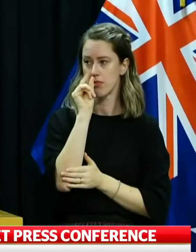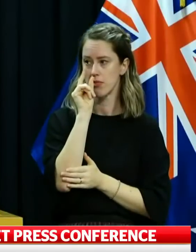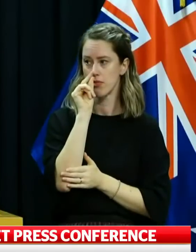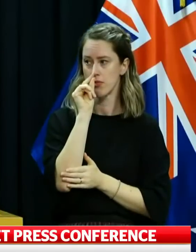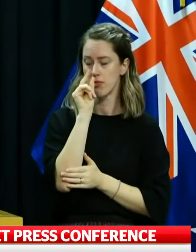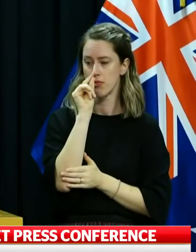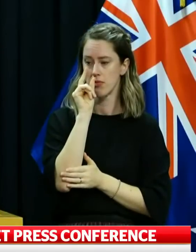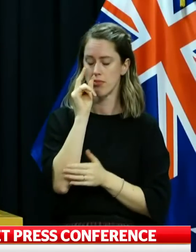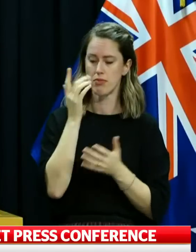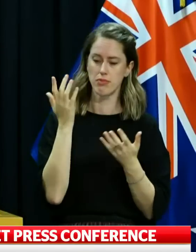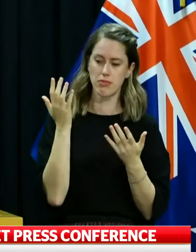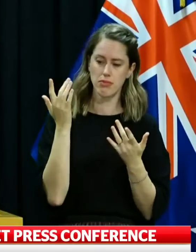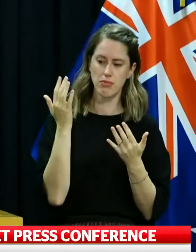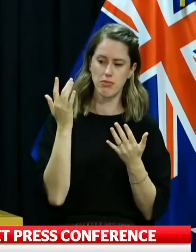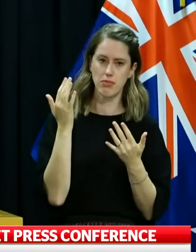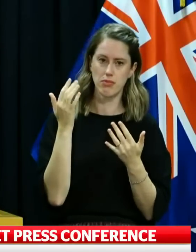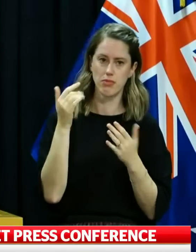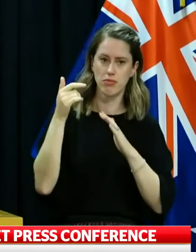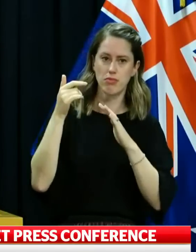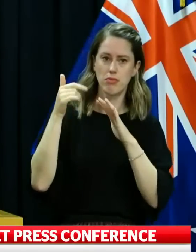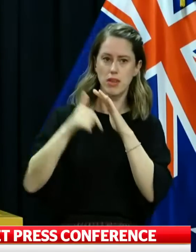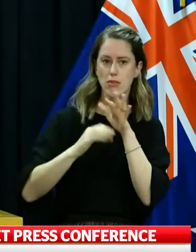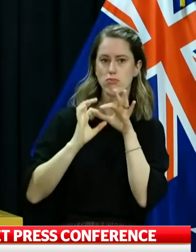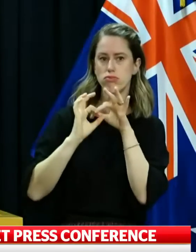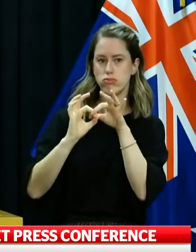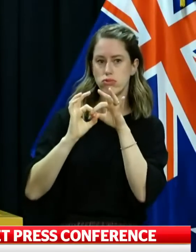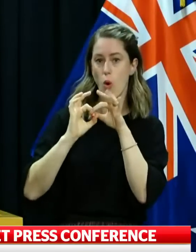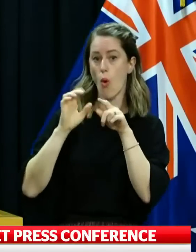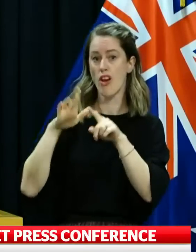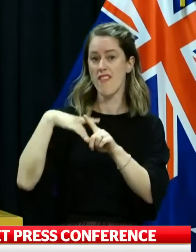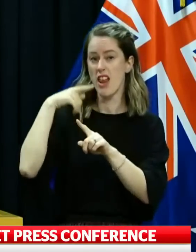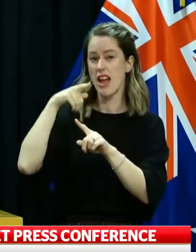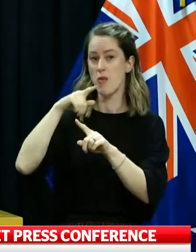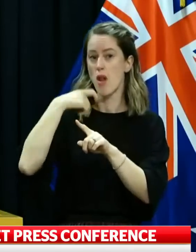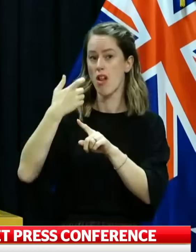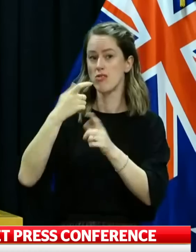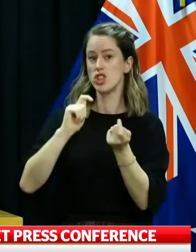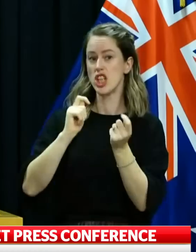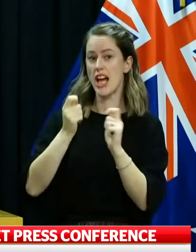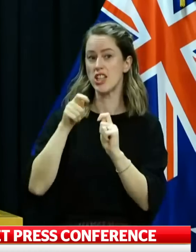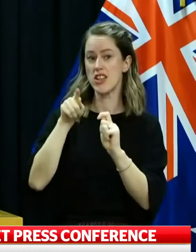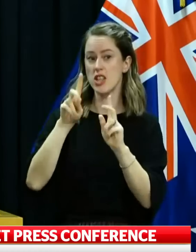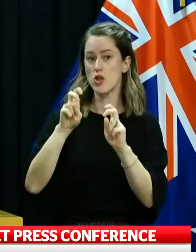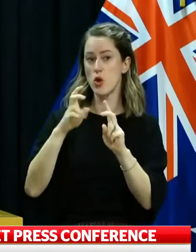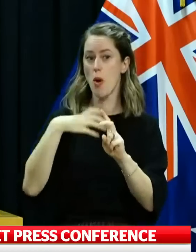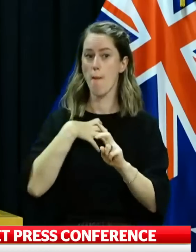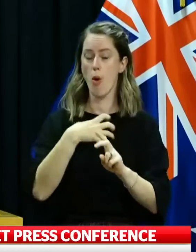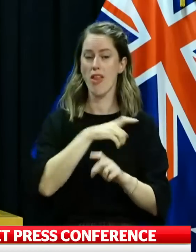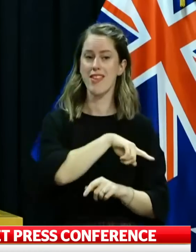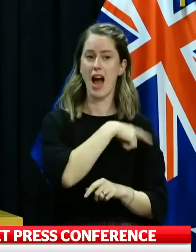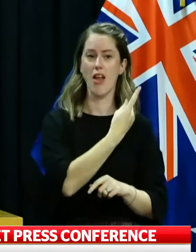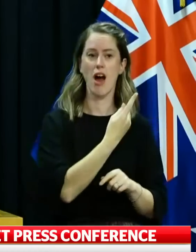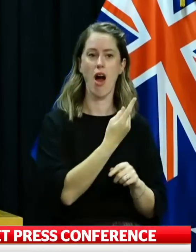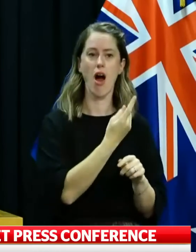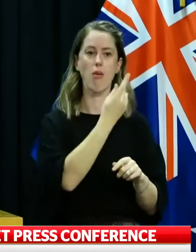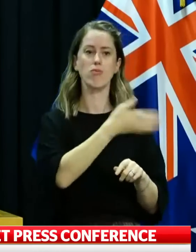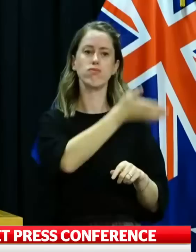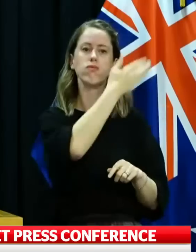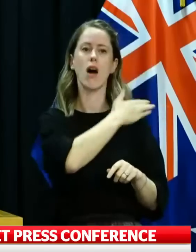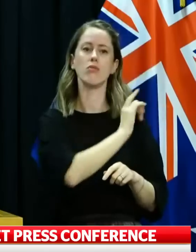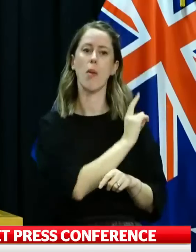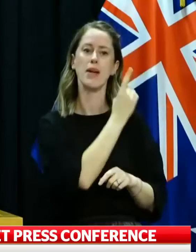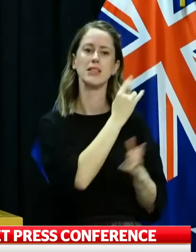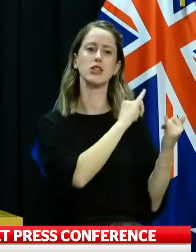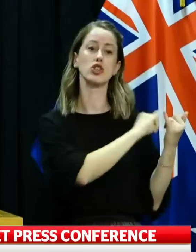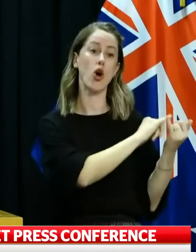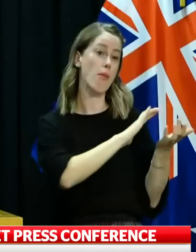insight, or will able to move on this 501 deportee issue more than Scott Morrison would have? I don't want to set